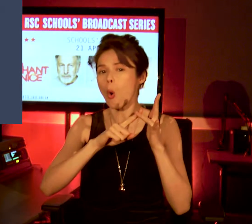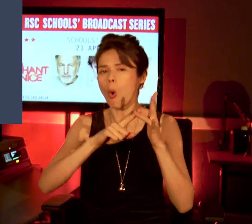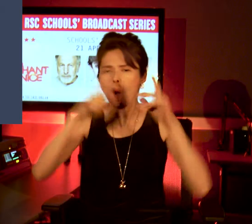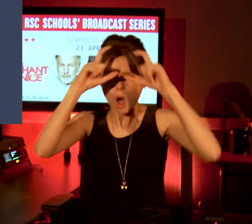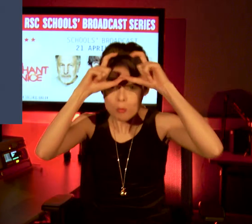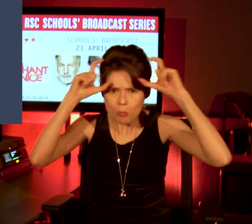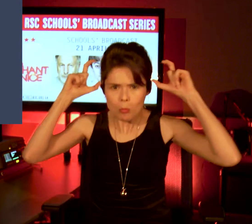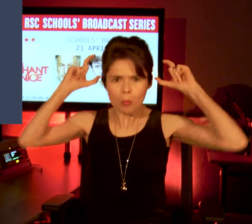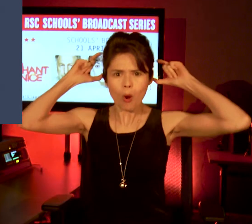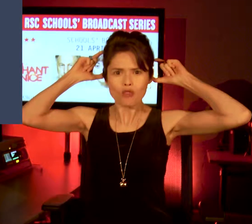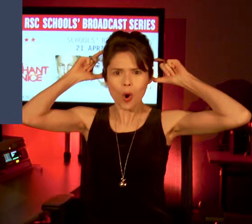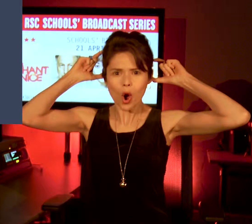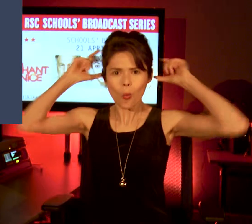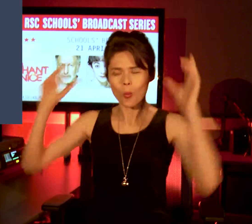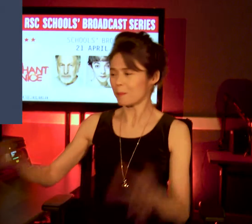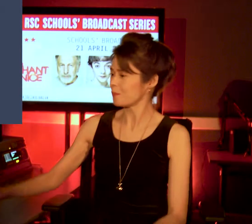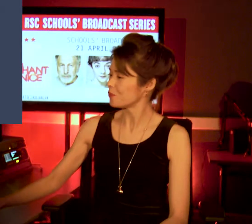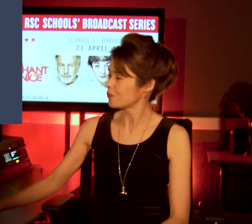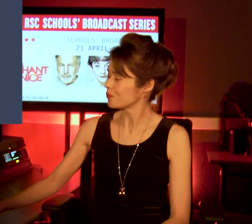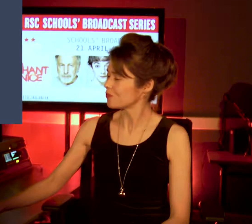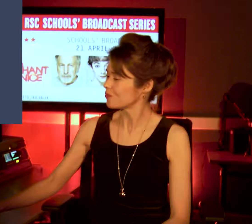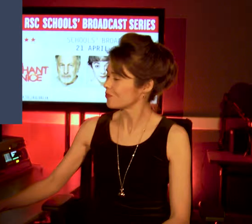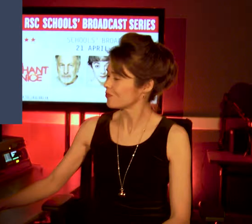Morocco, and his sign name.